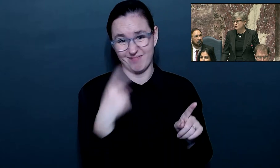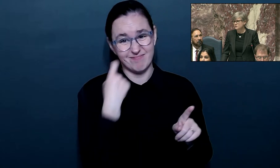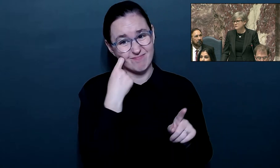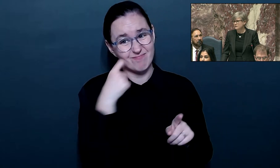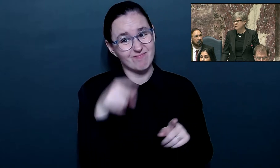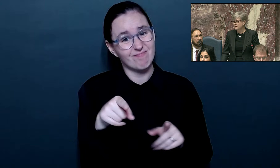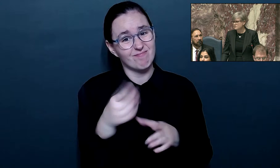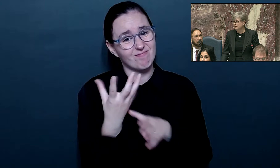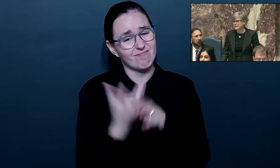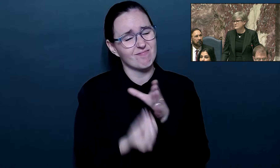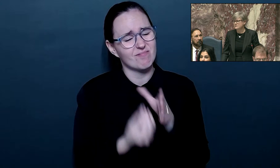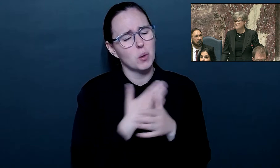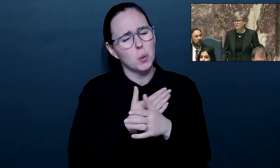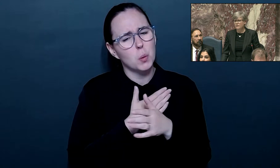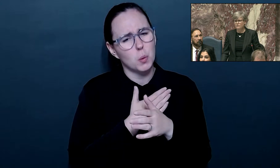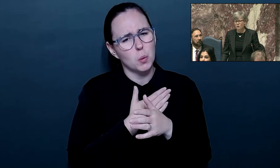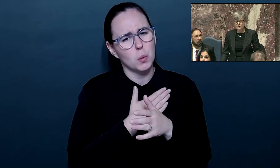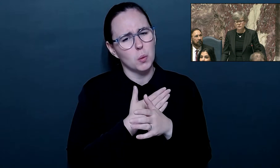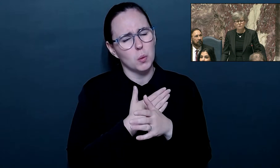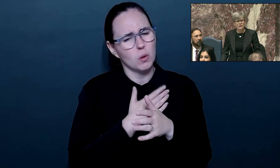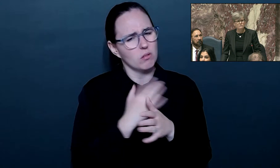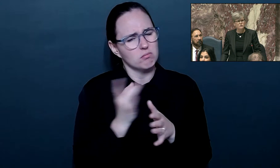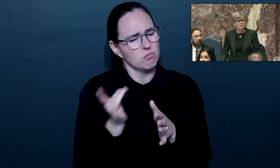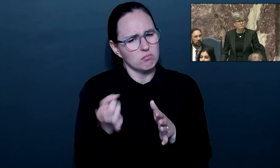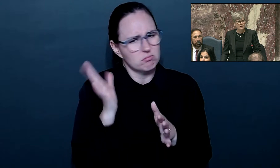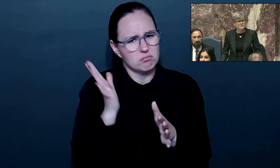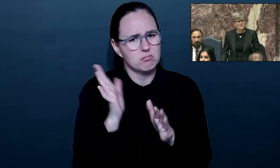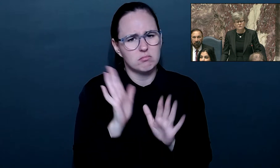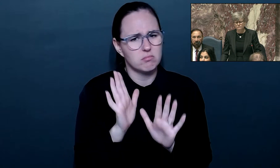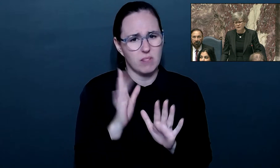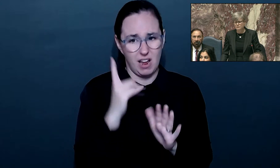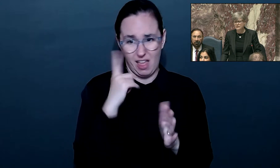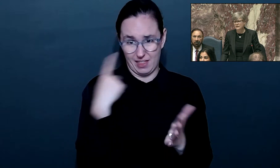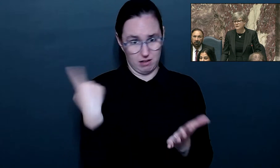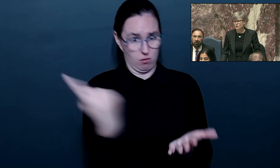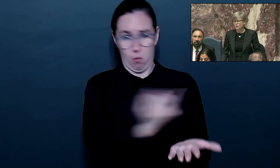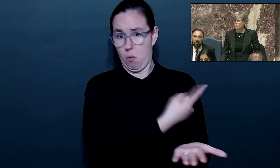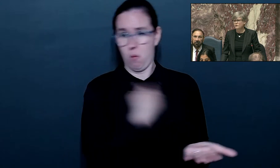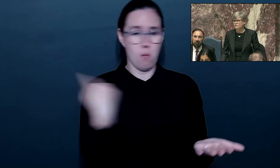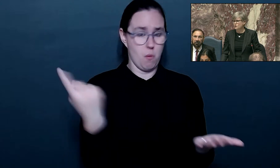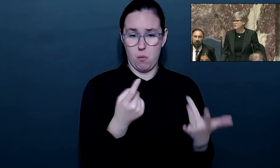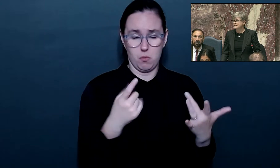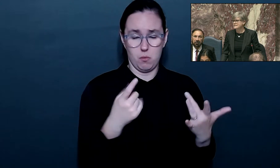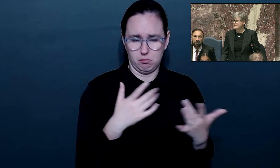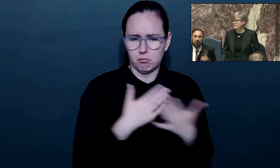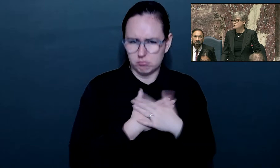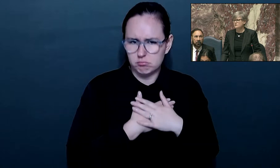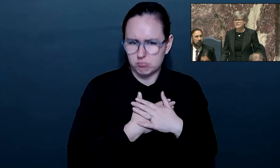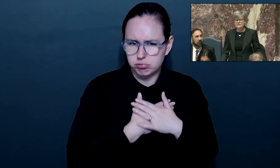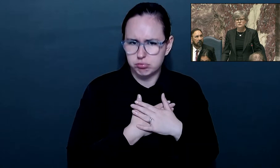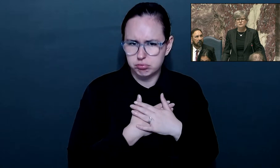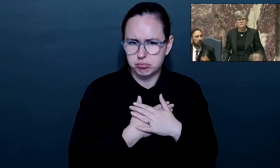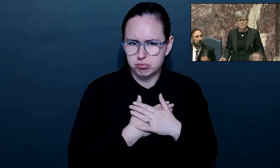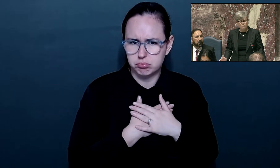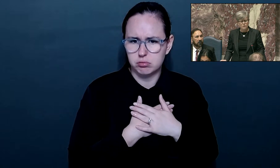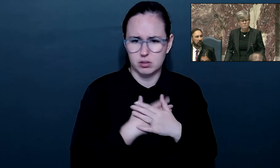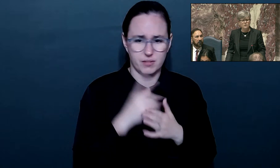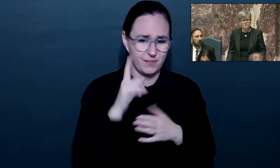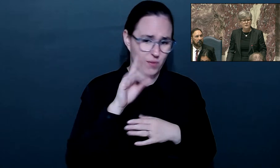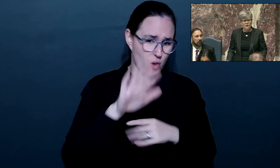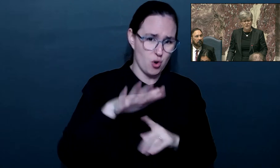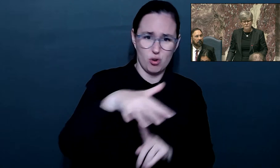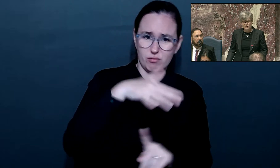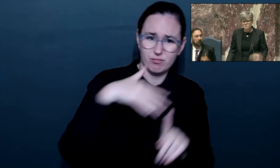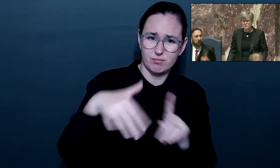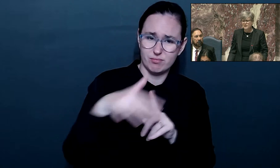single person in this place, their hearts go out to her friends and her family We have heard and seen that she was an important